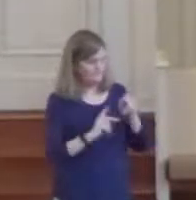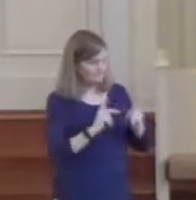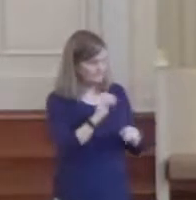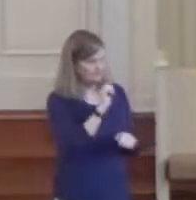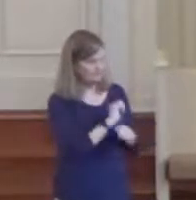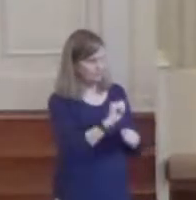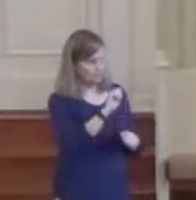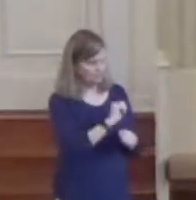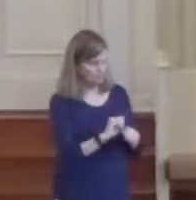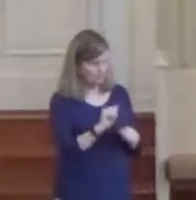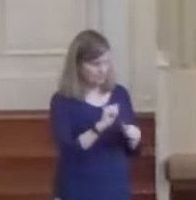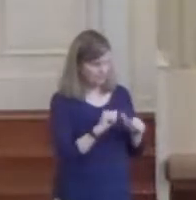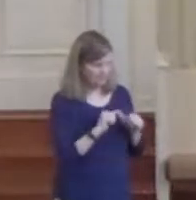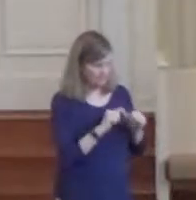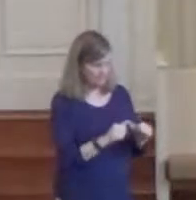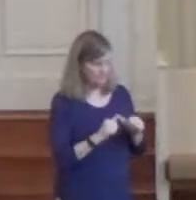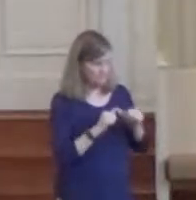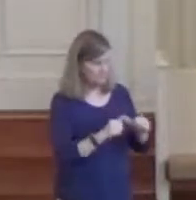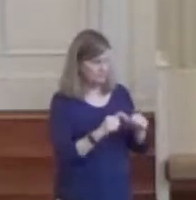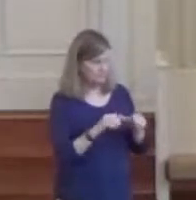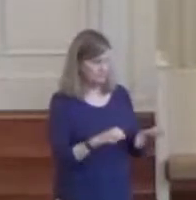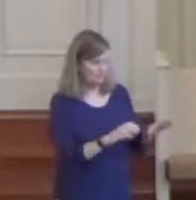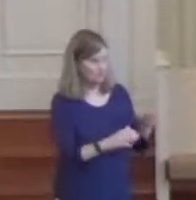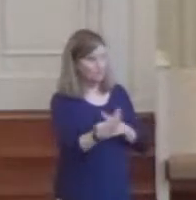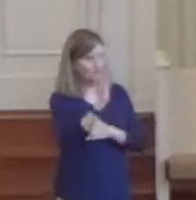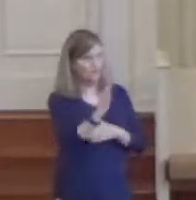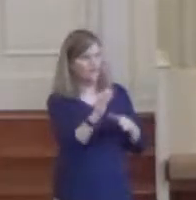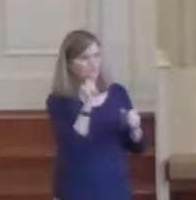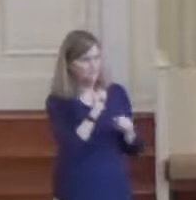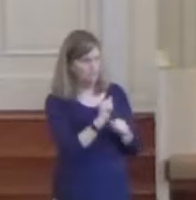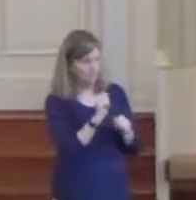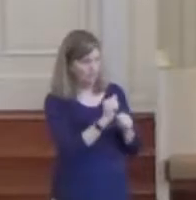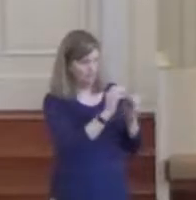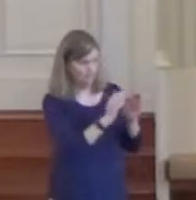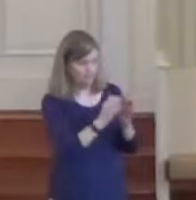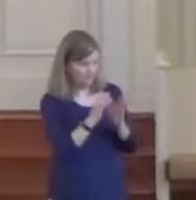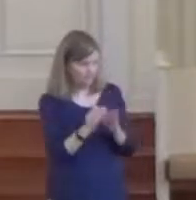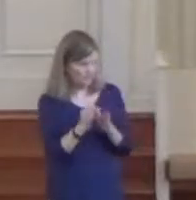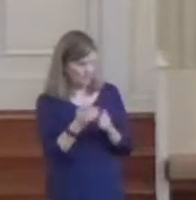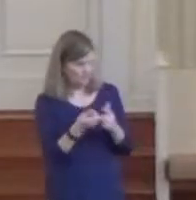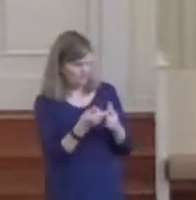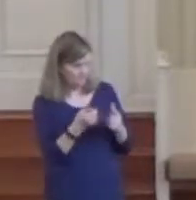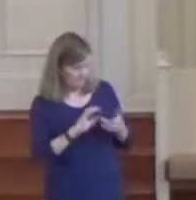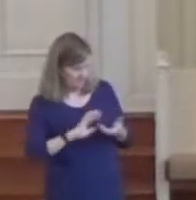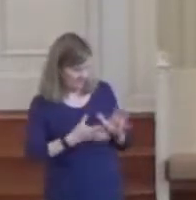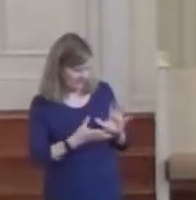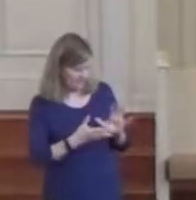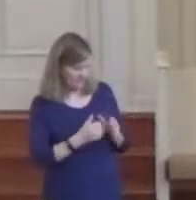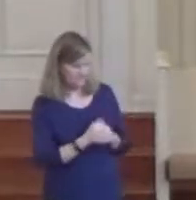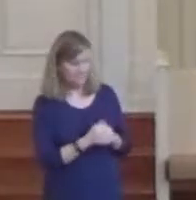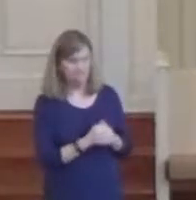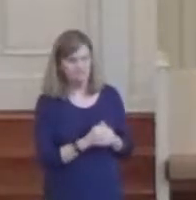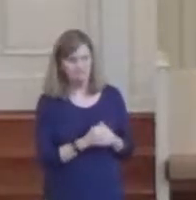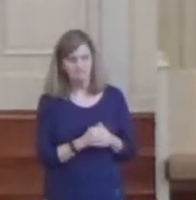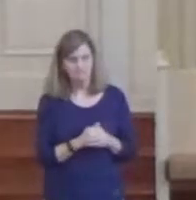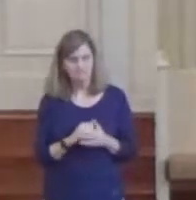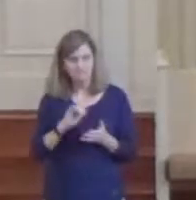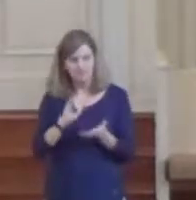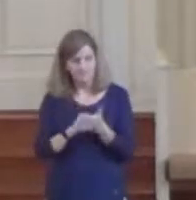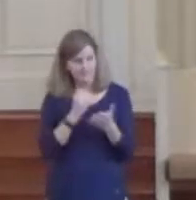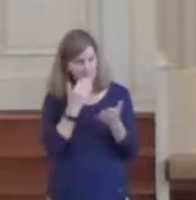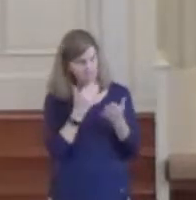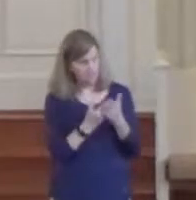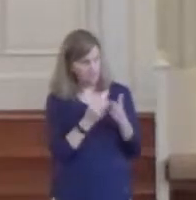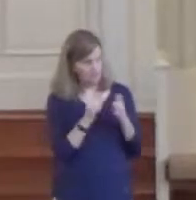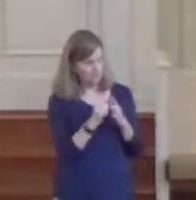to continue to do God's work in bringing order out of chaos. And that is a good word for